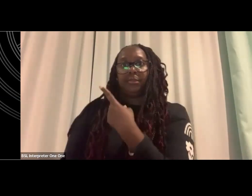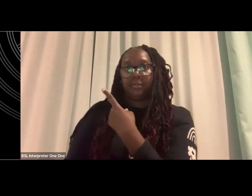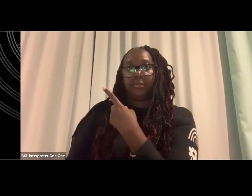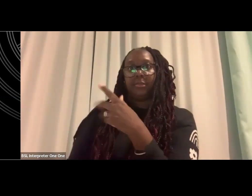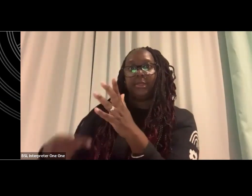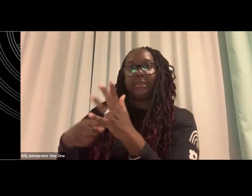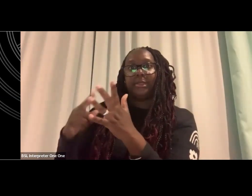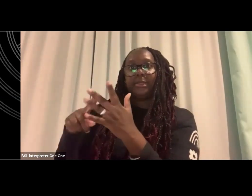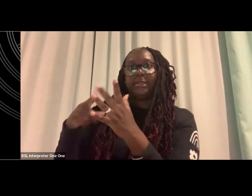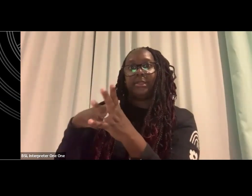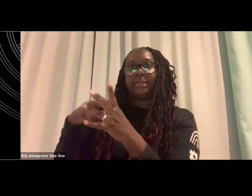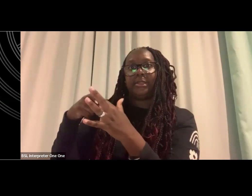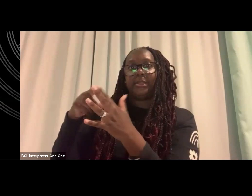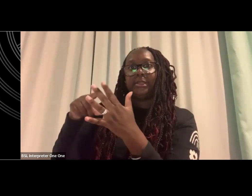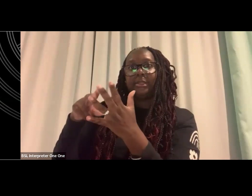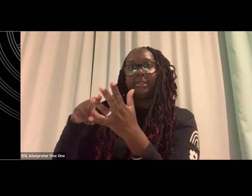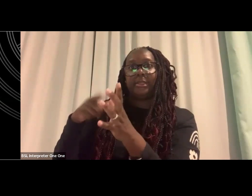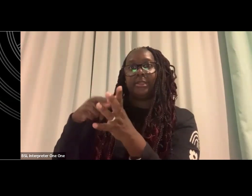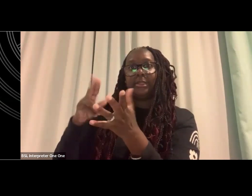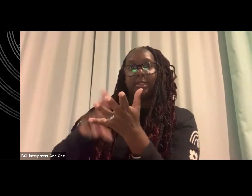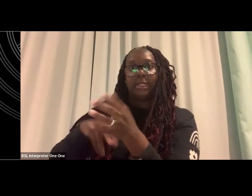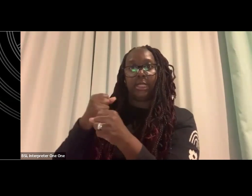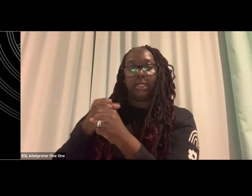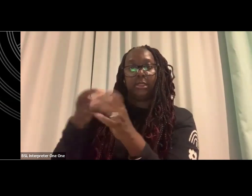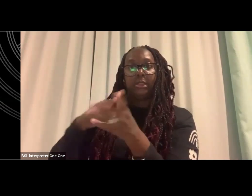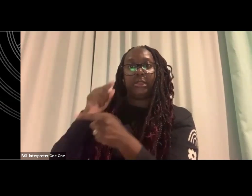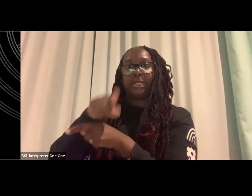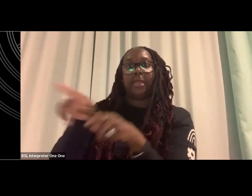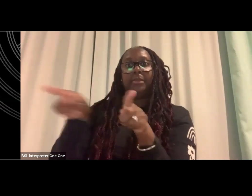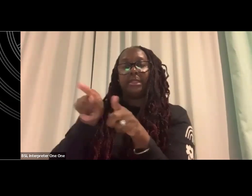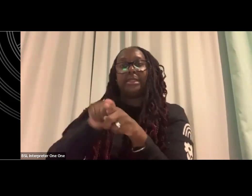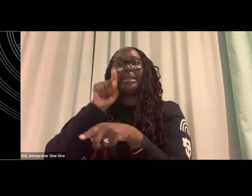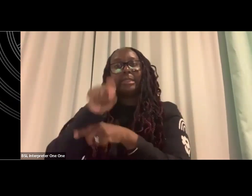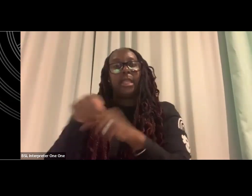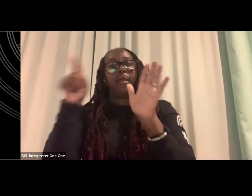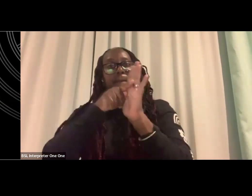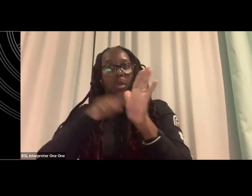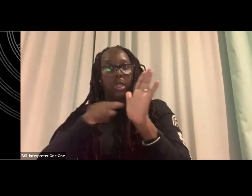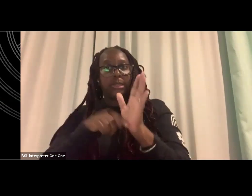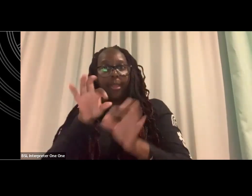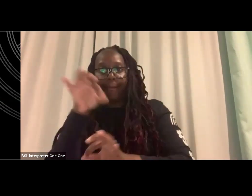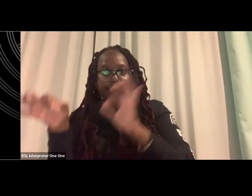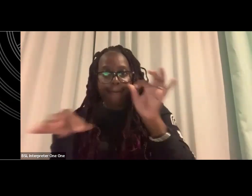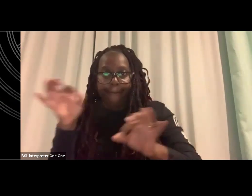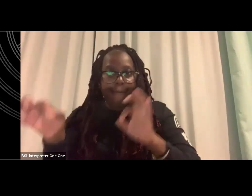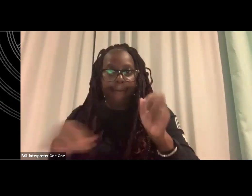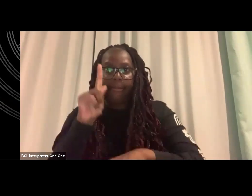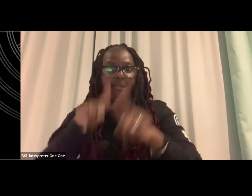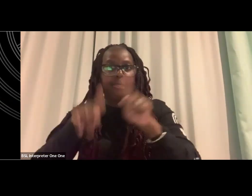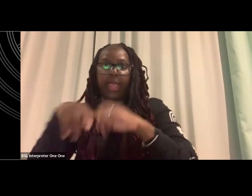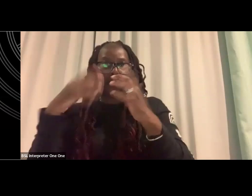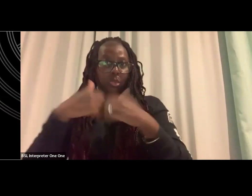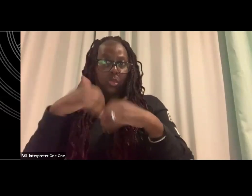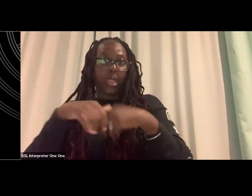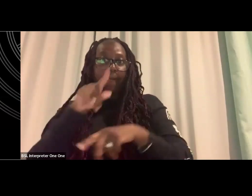look at the intergenerational horizon of policy outcomes and impacts. And there are a range of tools. I think the